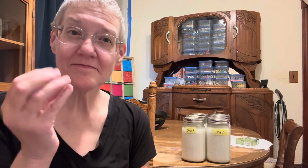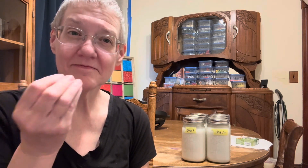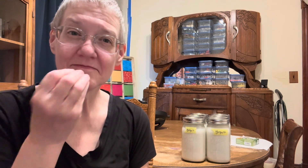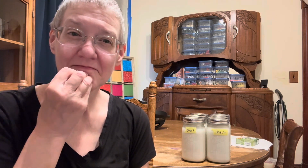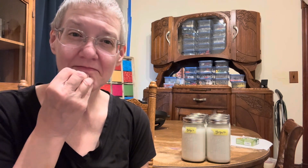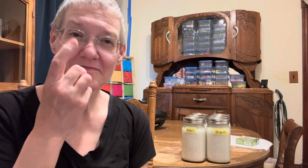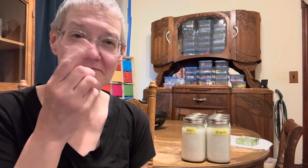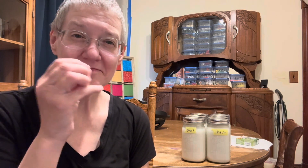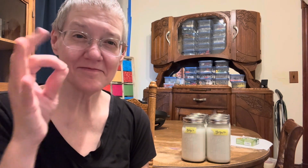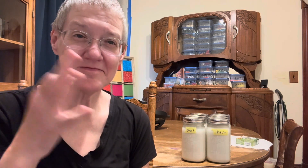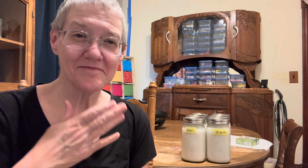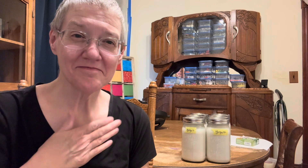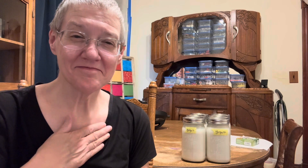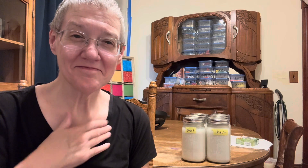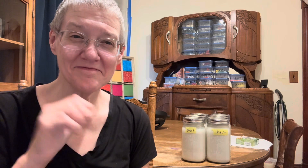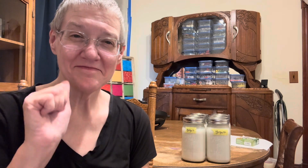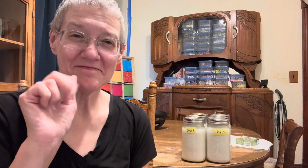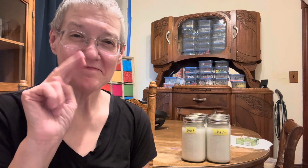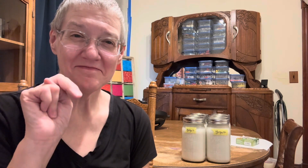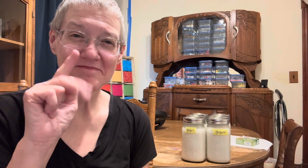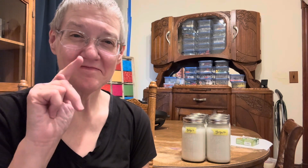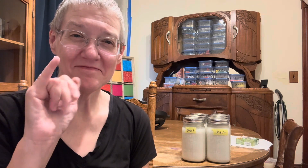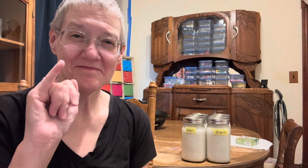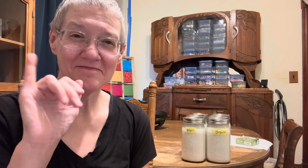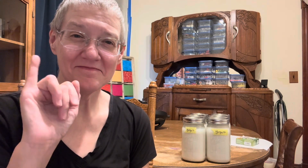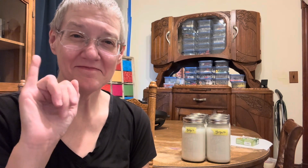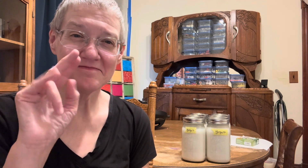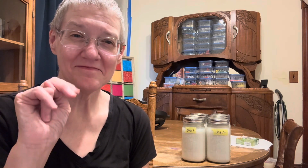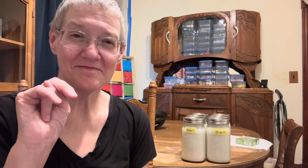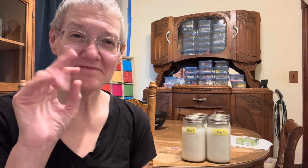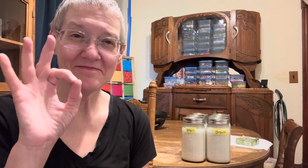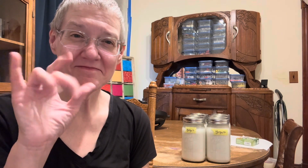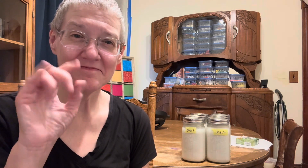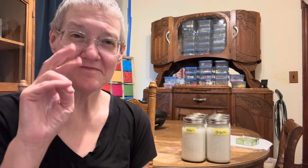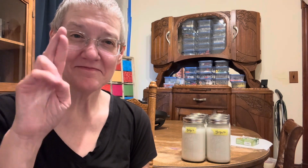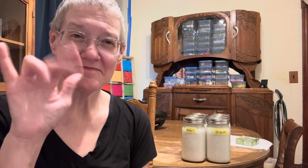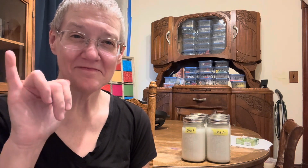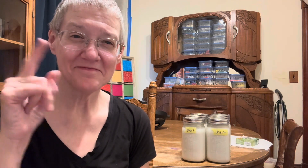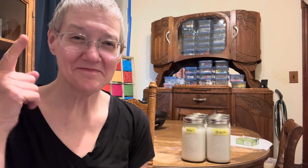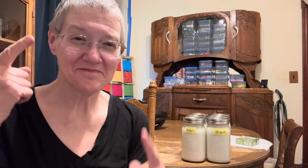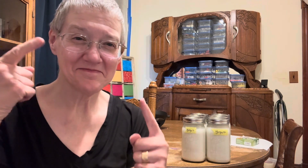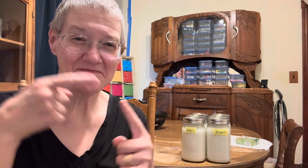anti-inflammatory diet is to have fermented foods.